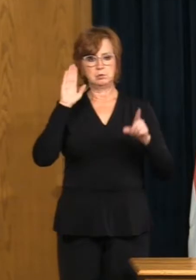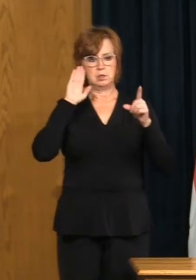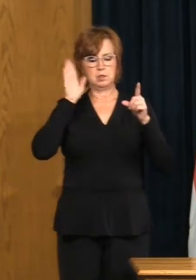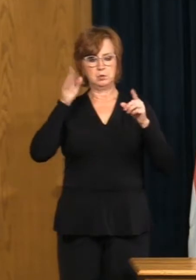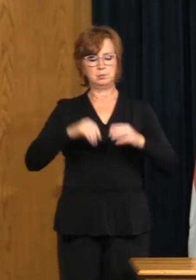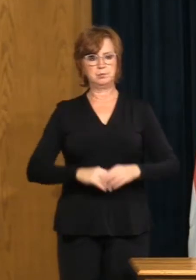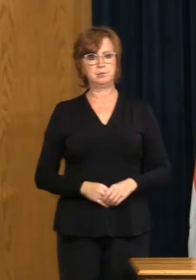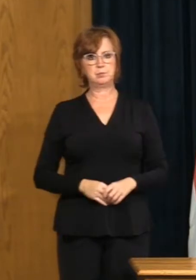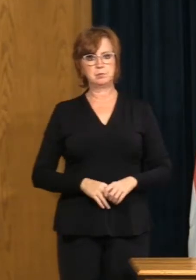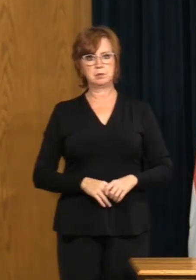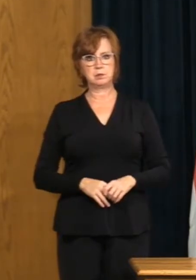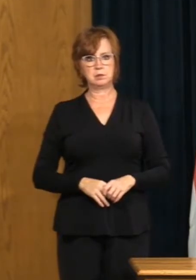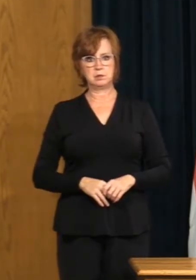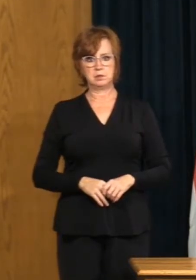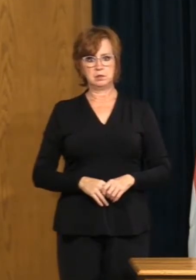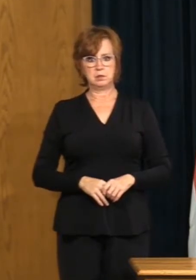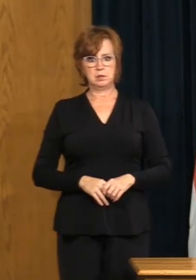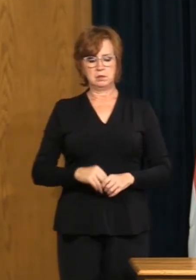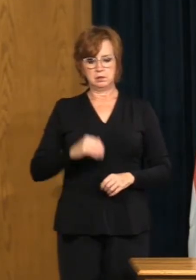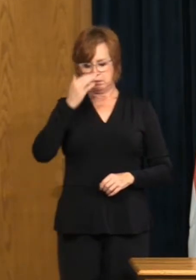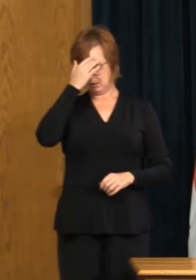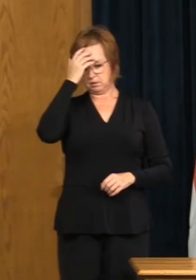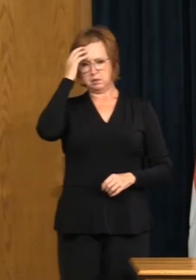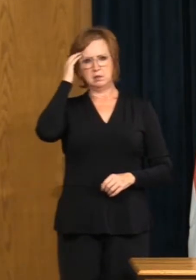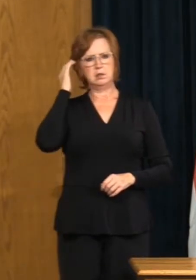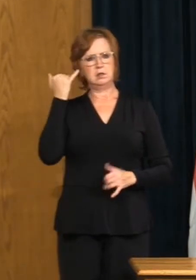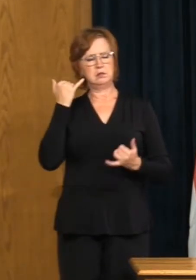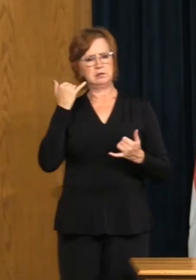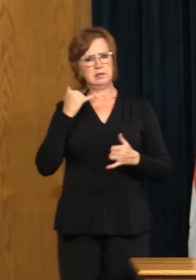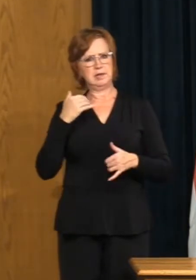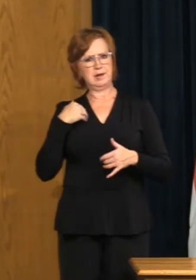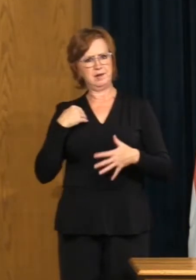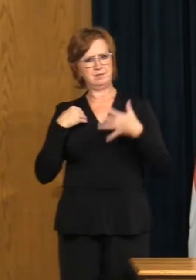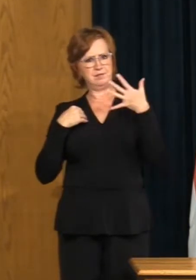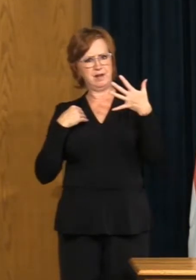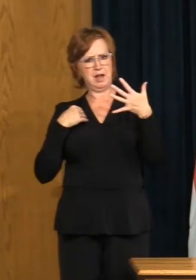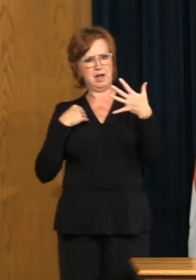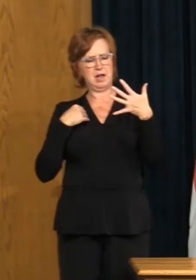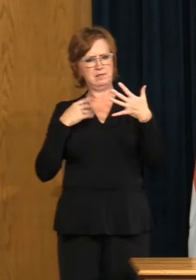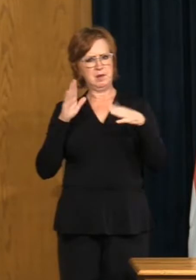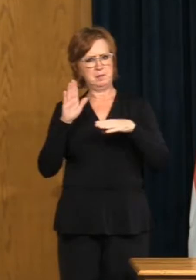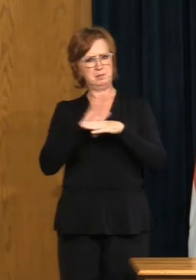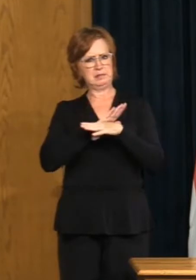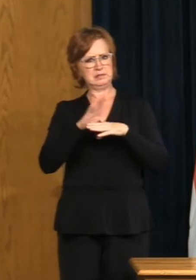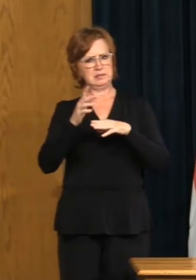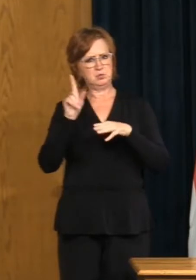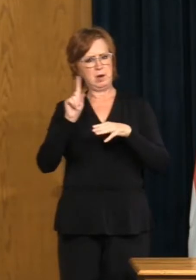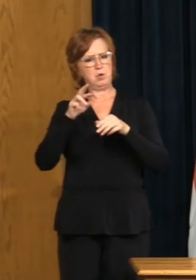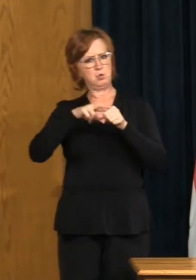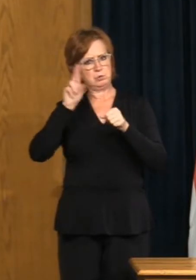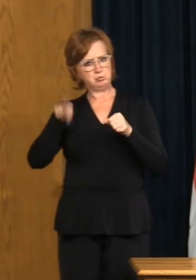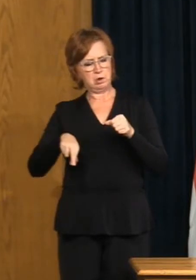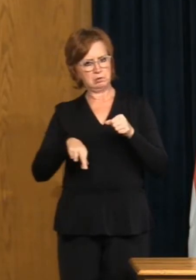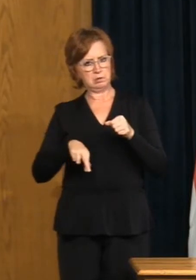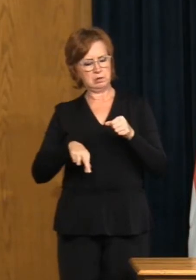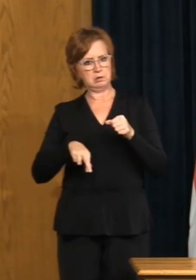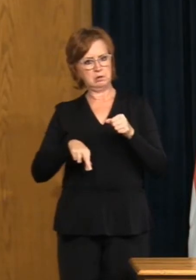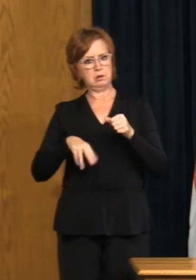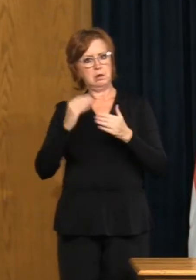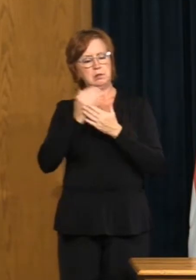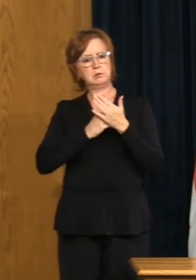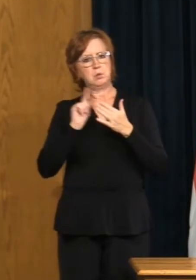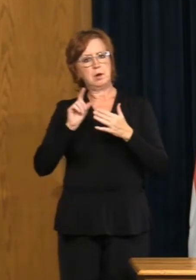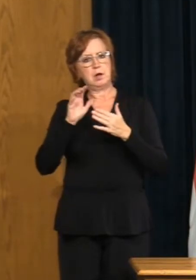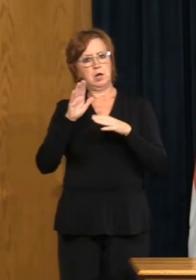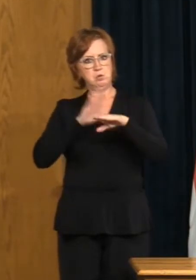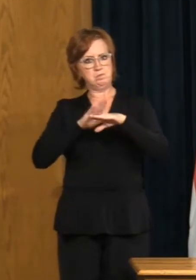Hello. Today, 5 Regina businesses were listed in a potential exposure alert, and we've seen a large number of these alerts coming out